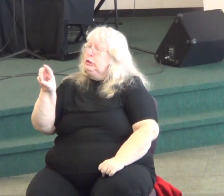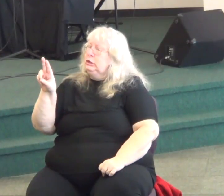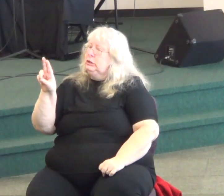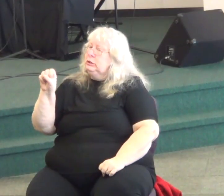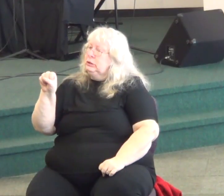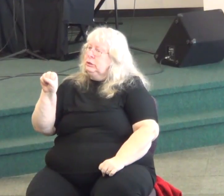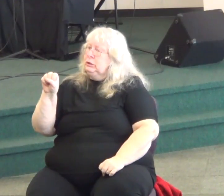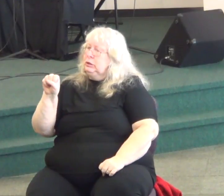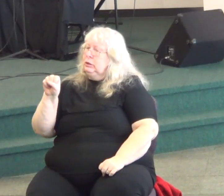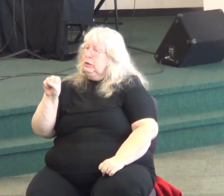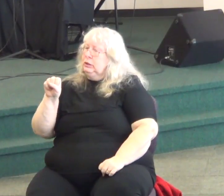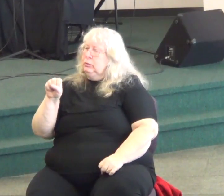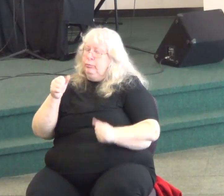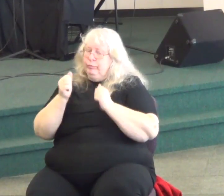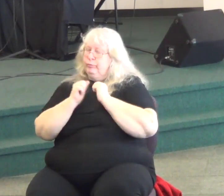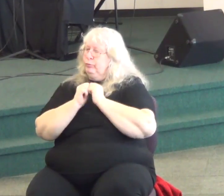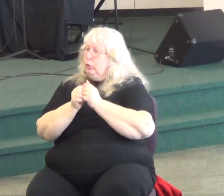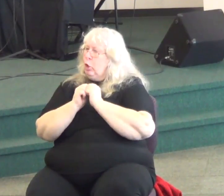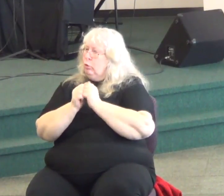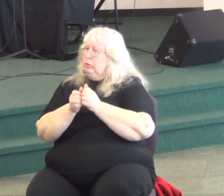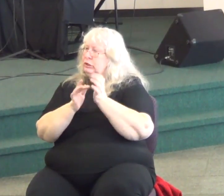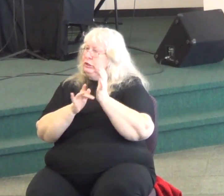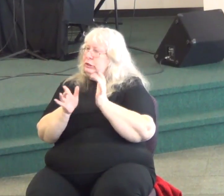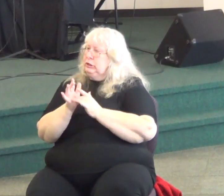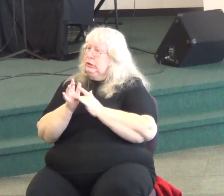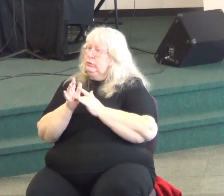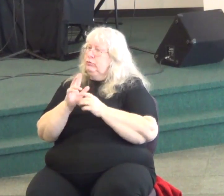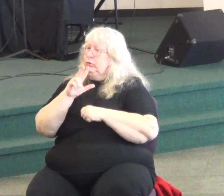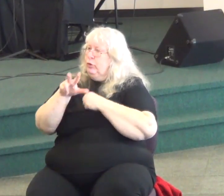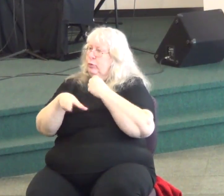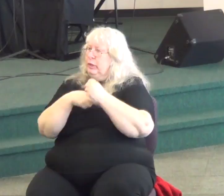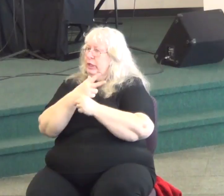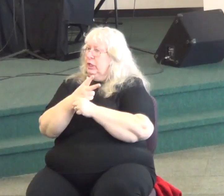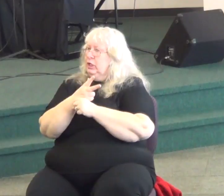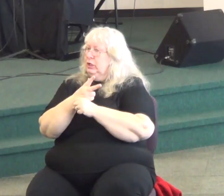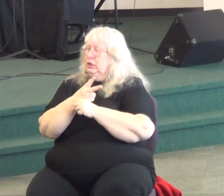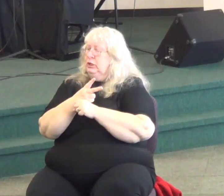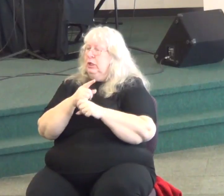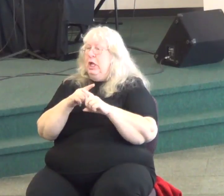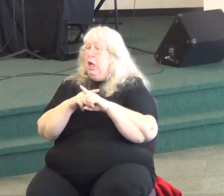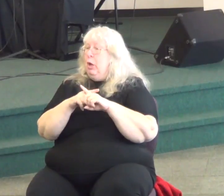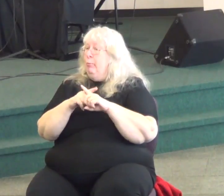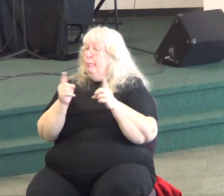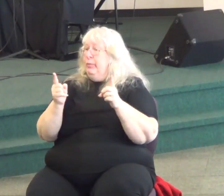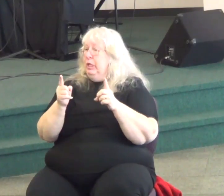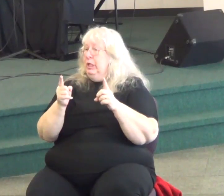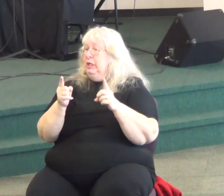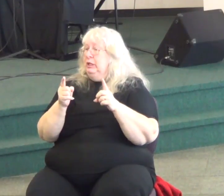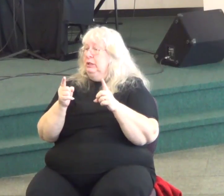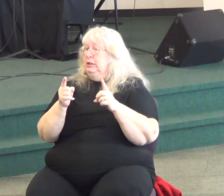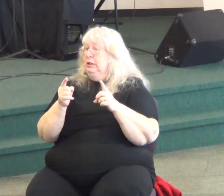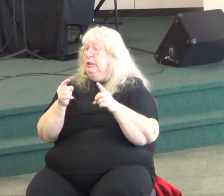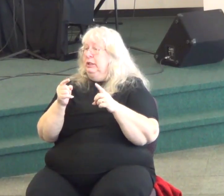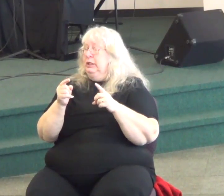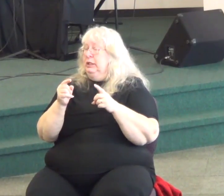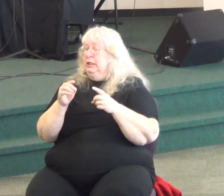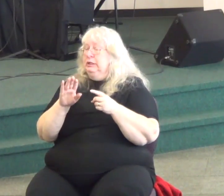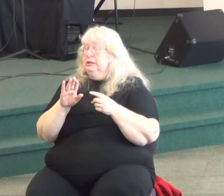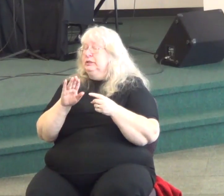He's disloyal, ends up committing suicide. And the other disciples, we're going to see pretty quick, they just run